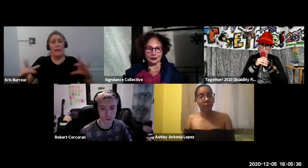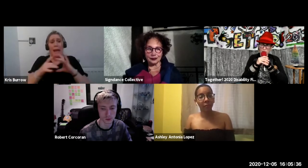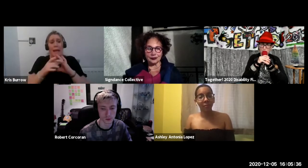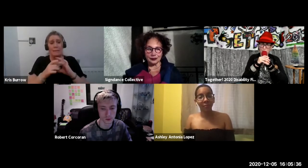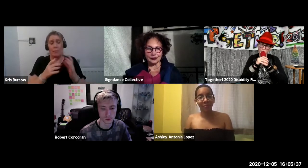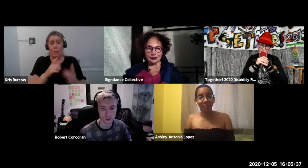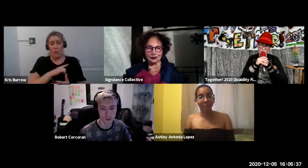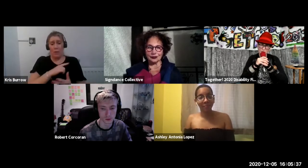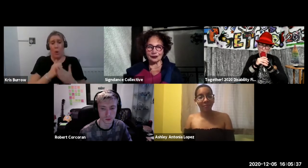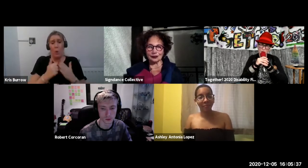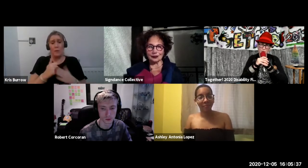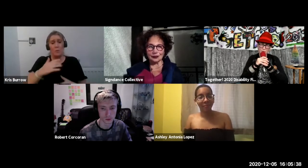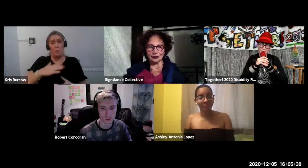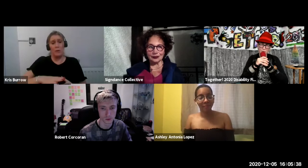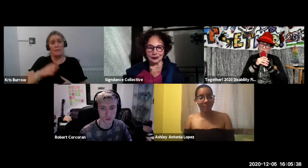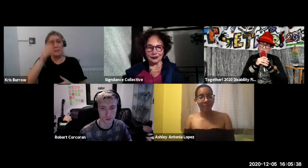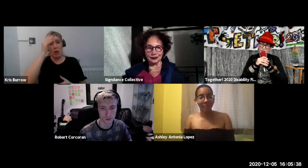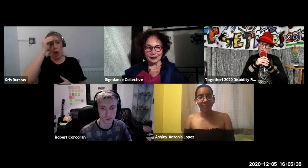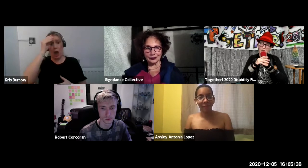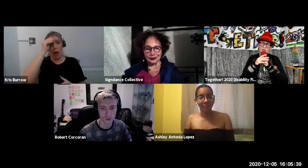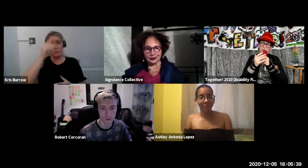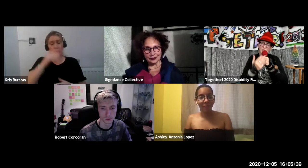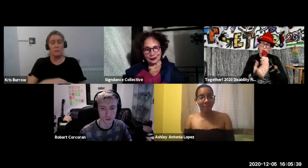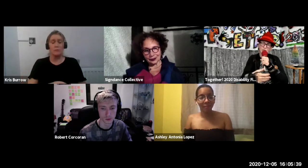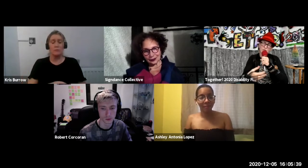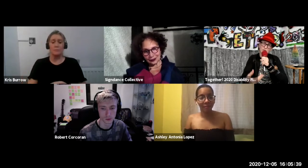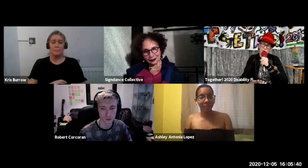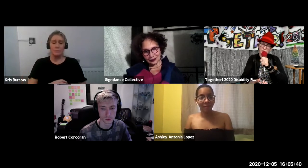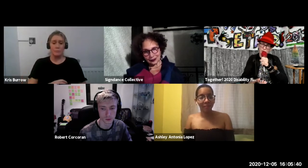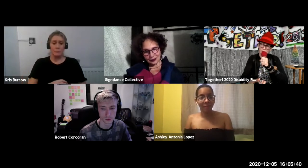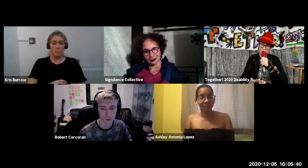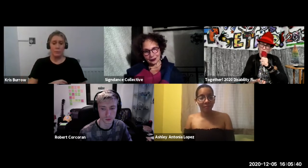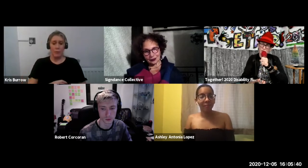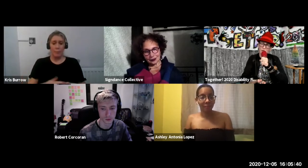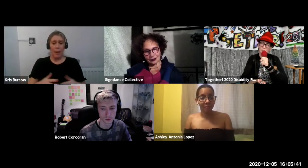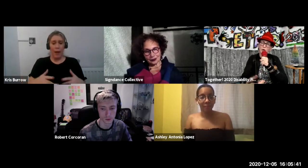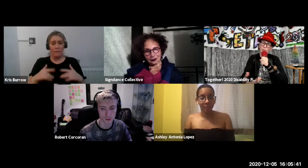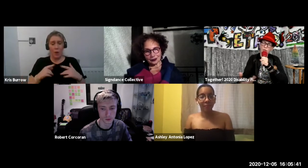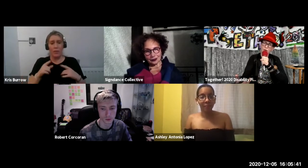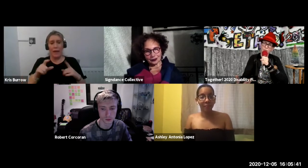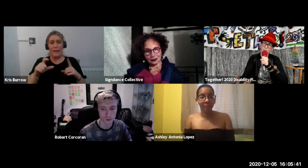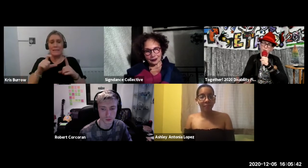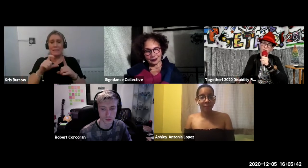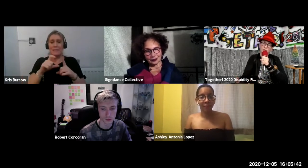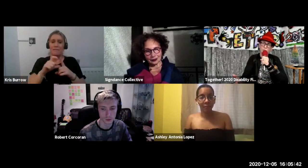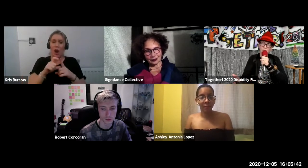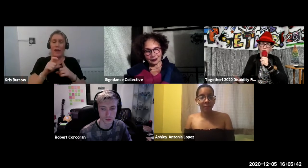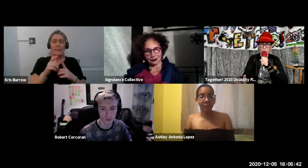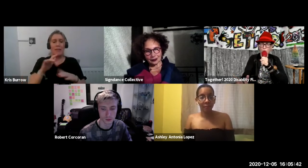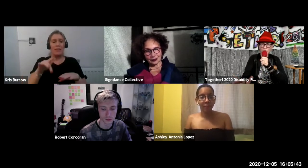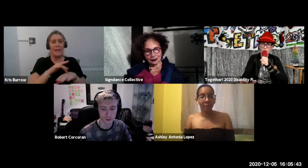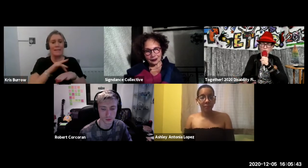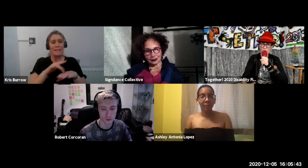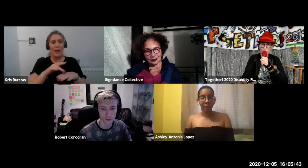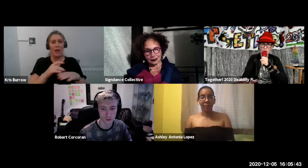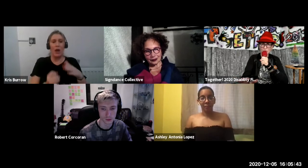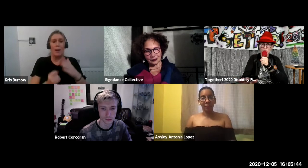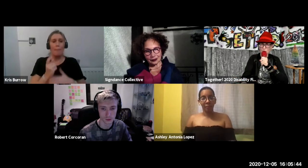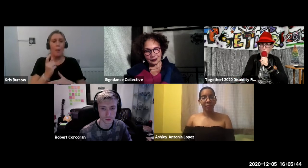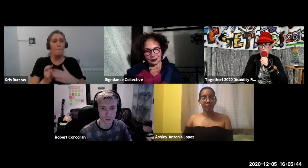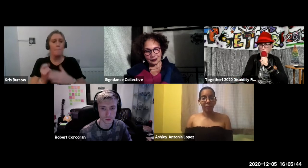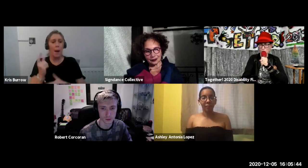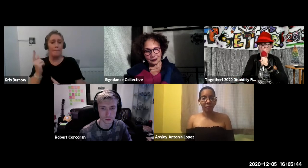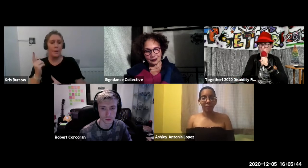learn from other relationships. But yes, that sort of sense of devised theatre pop up. We've always started